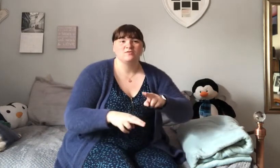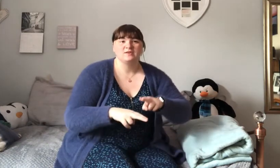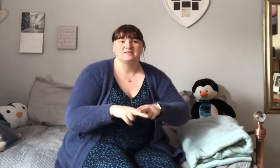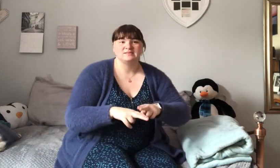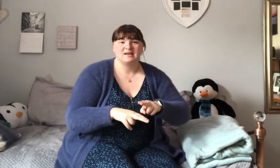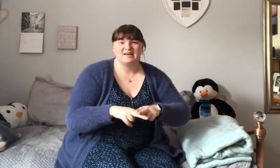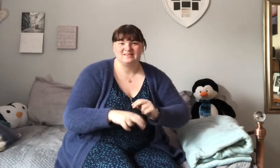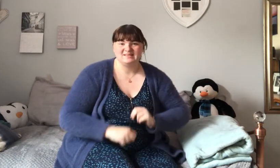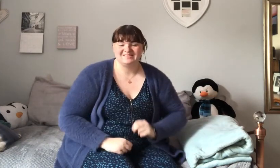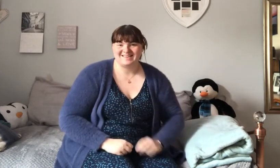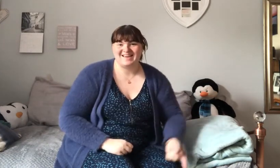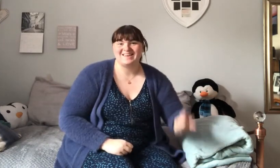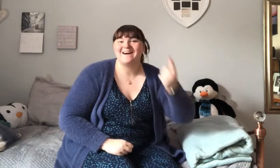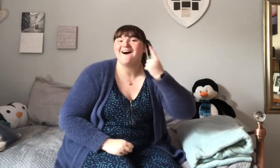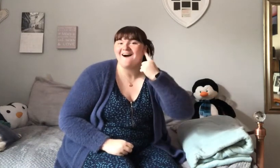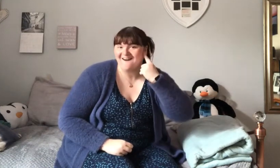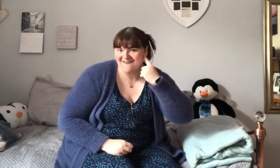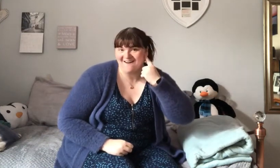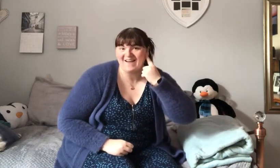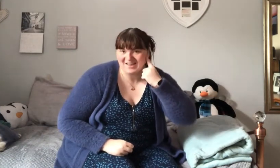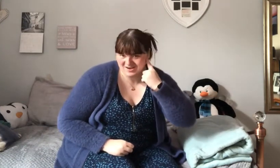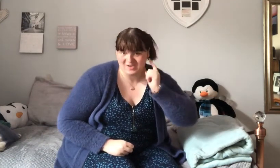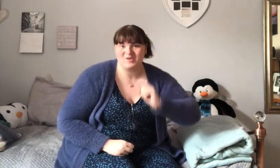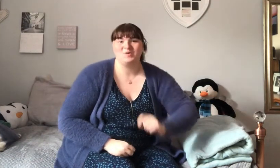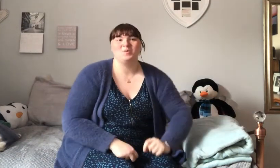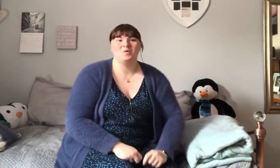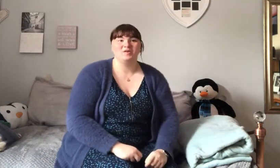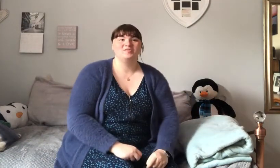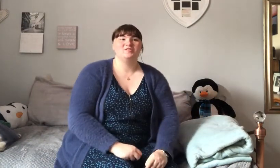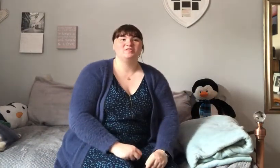Sophie's daddy said, "I know what to do.